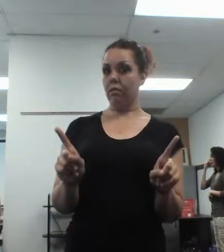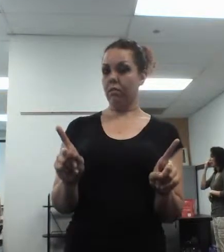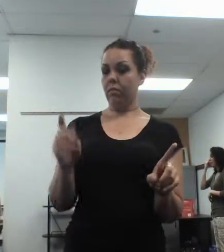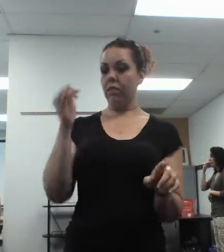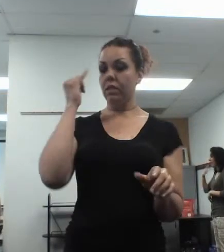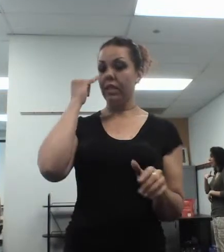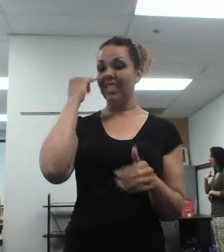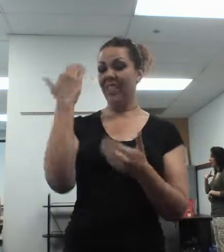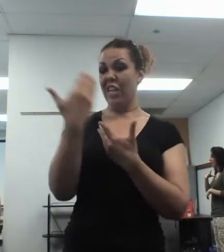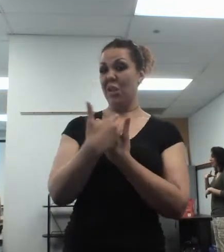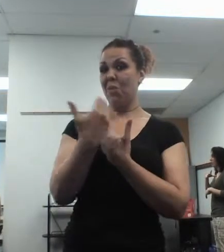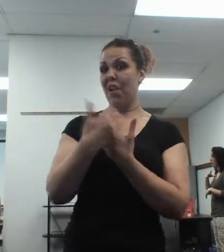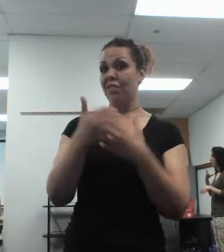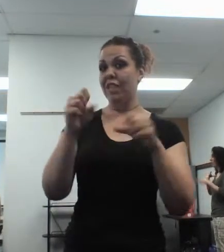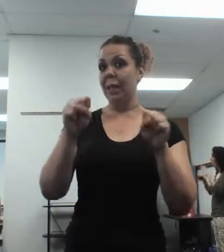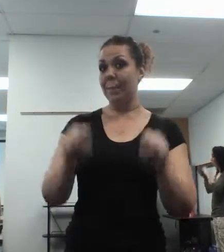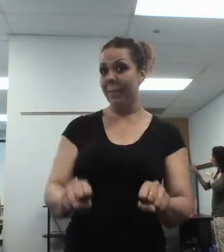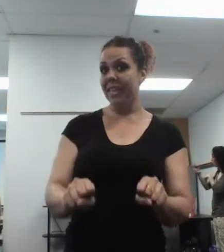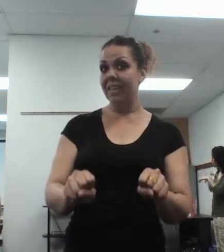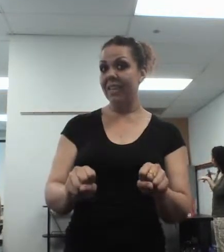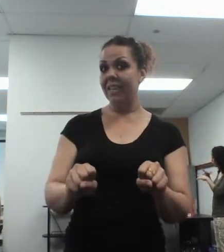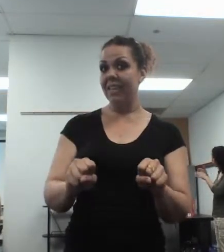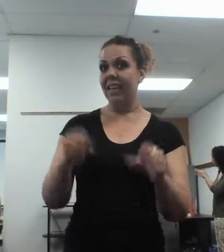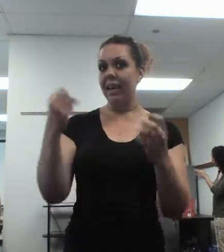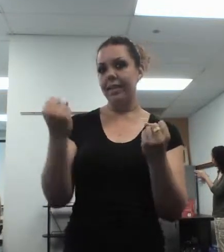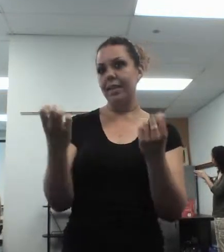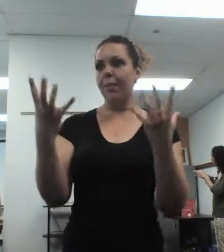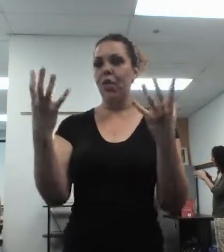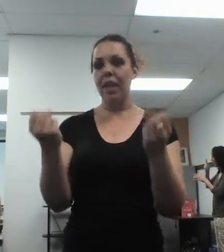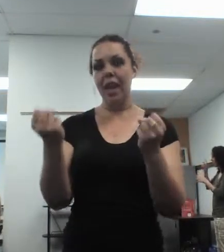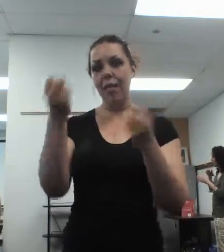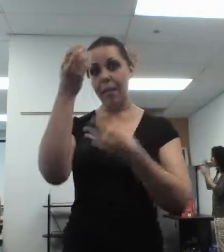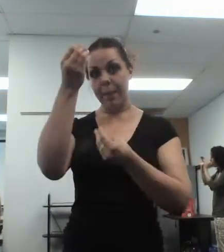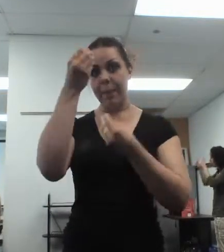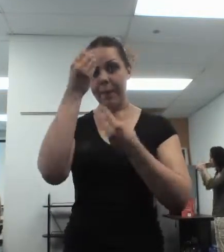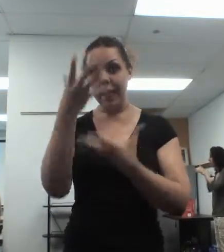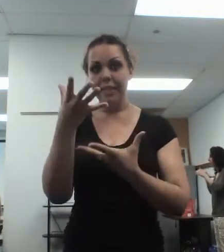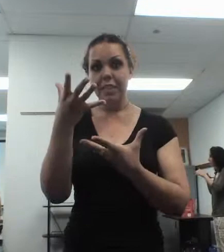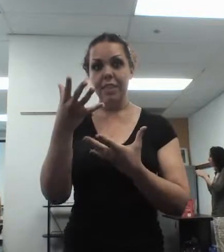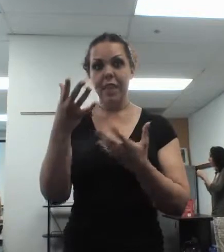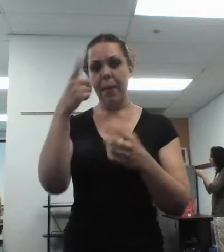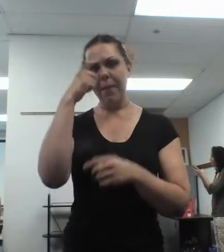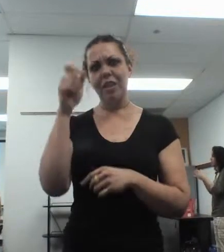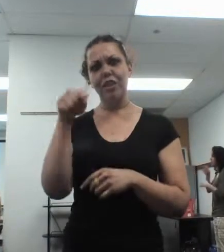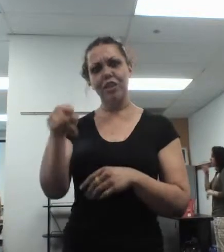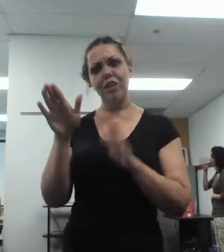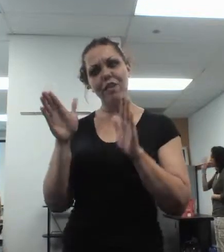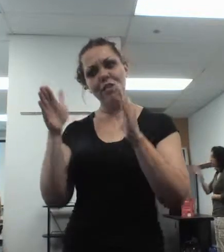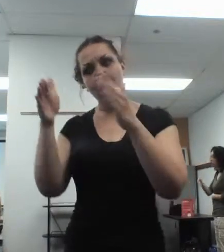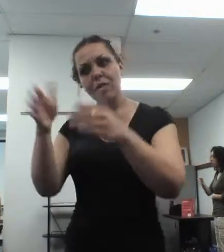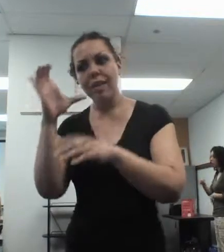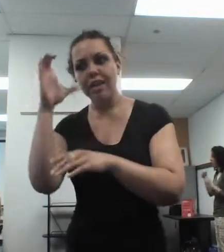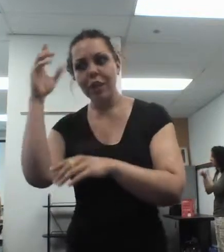produce a message because you're so focused on all of this craziness, just let it go. It's not important to put in